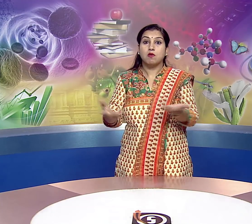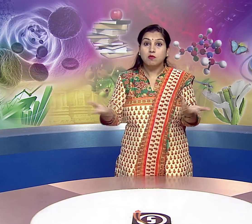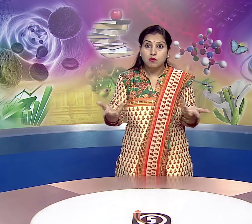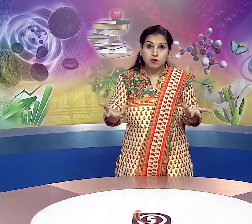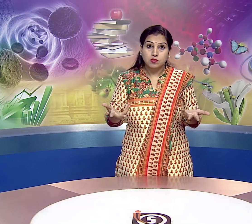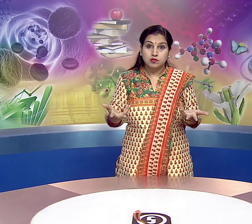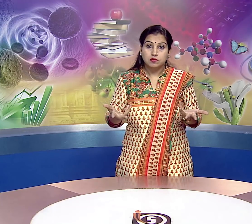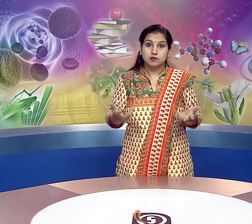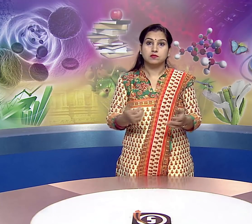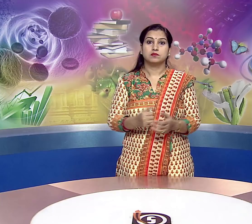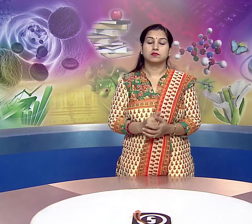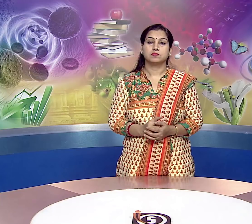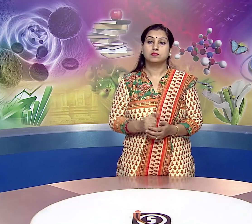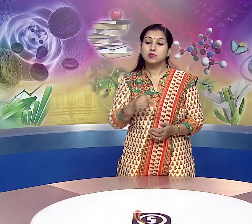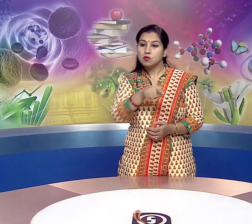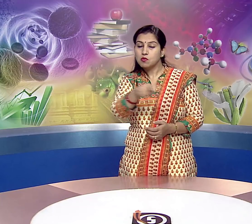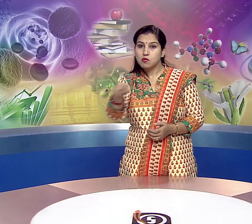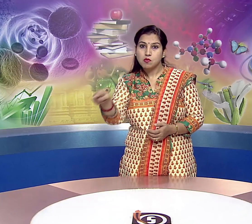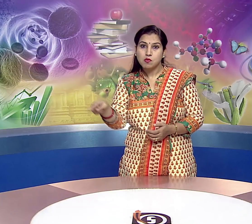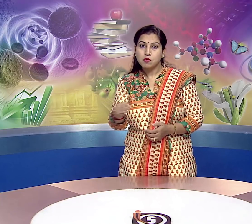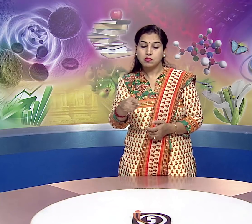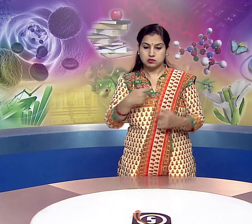that we humans